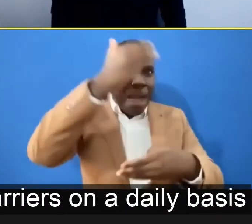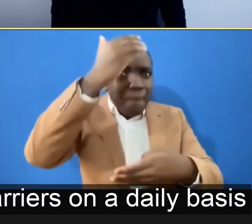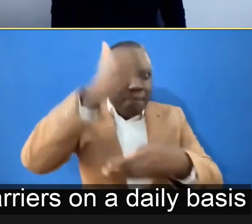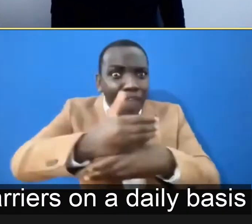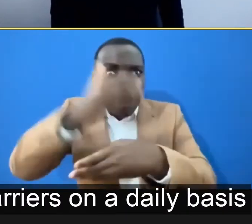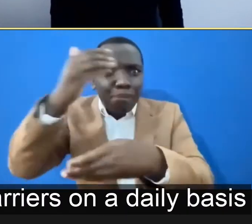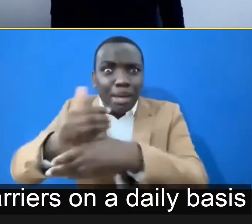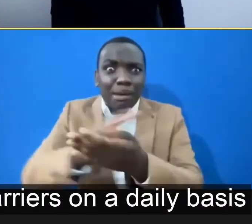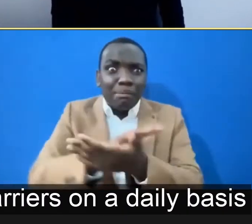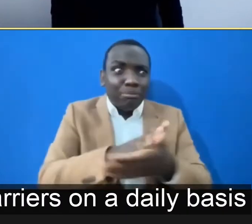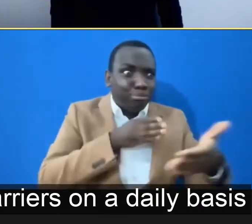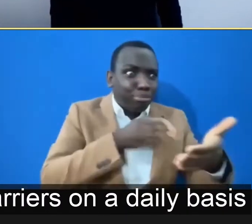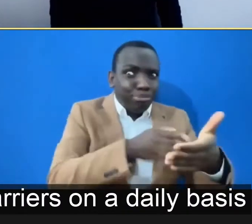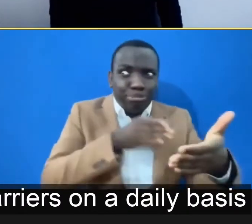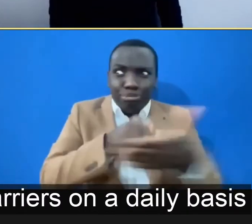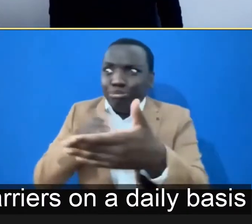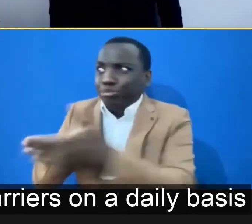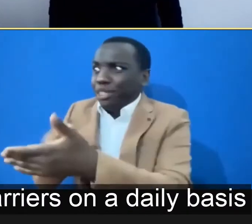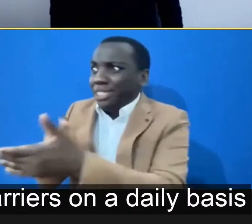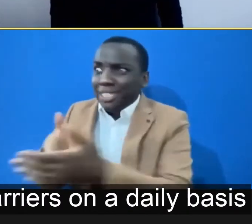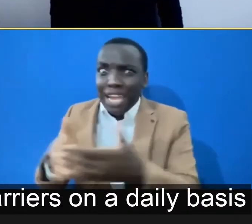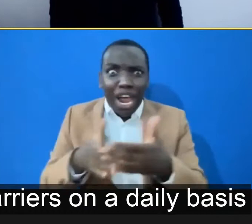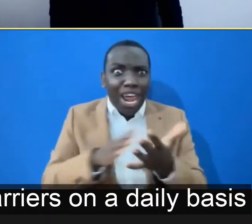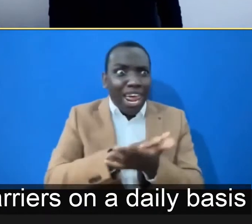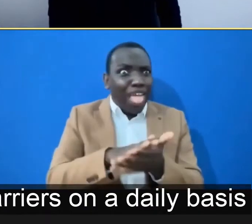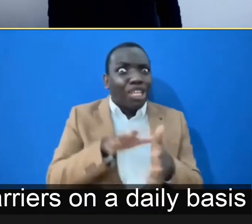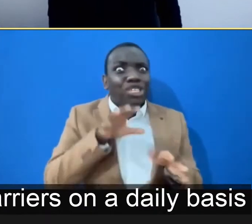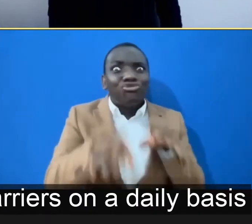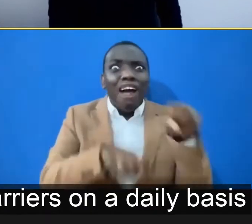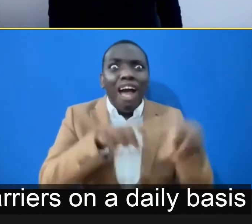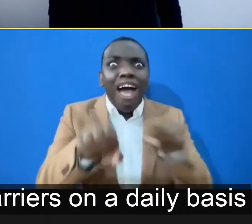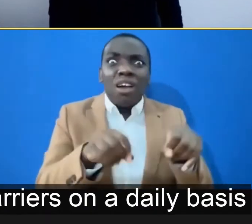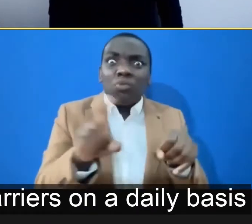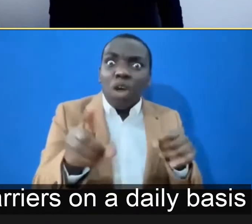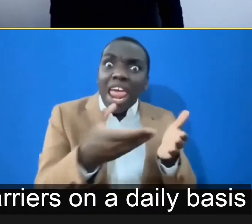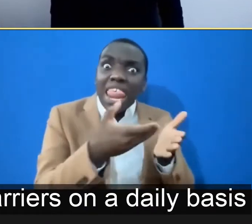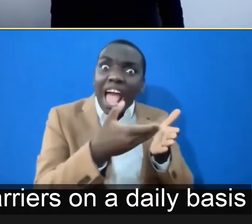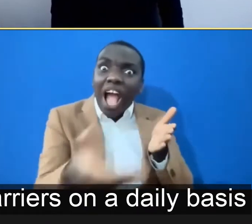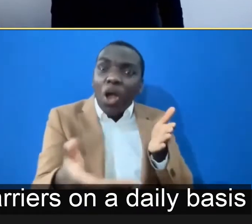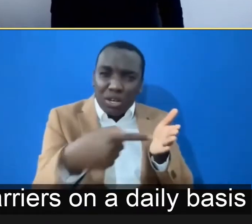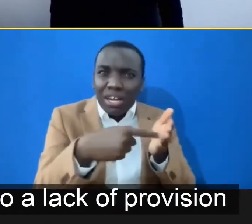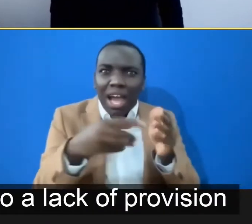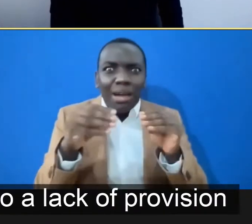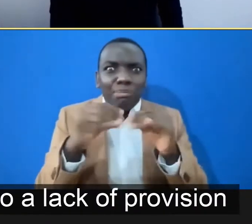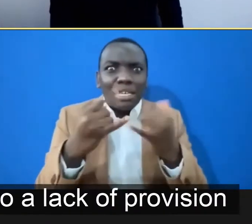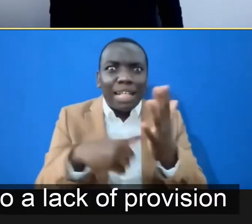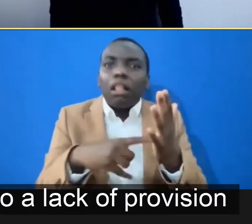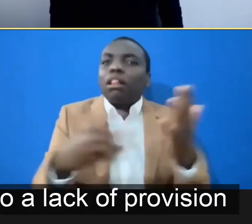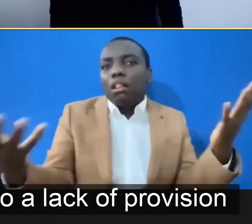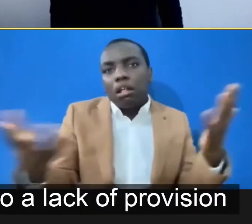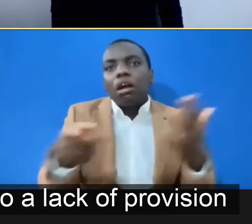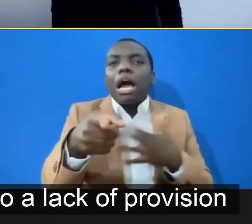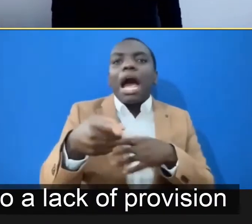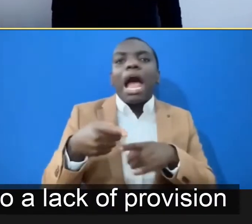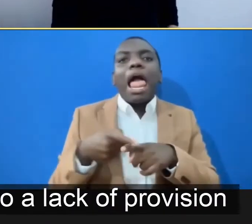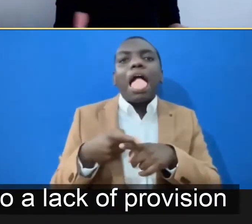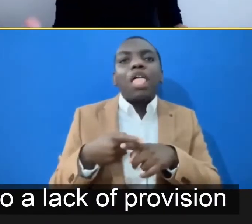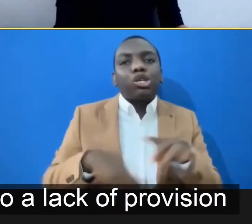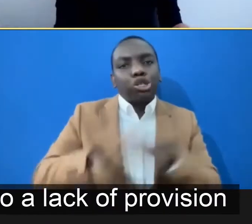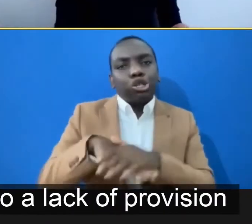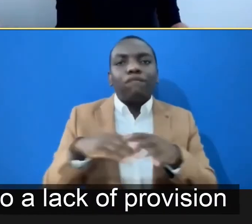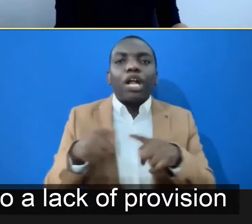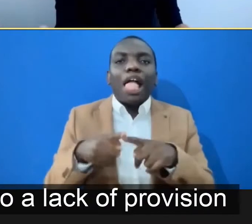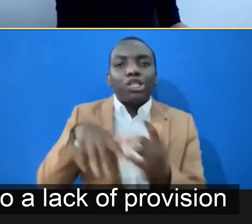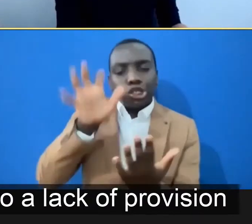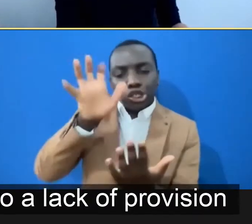And a lot of deaf people face many barriers on a daily basis. And the struggle is really